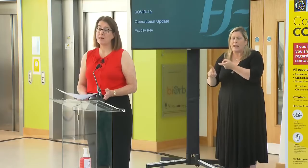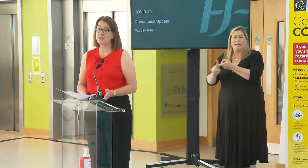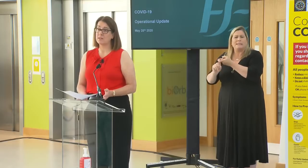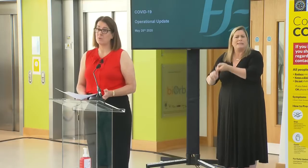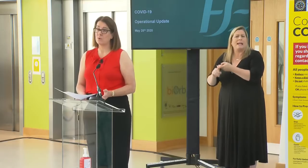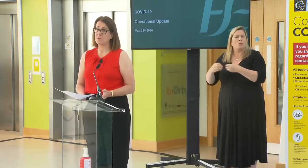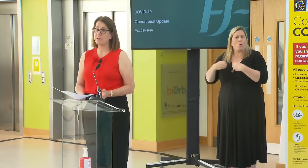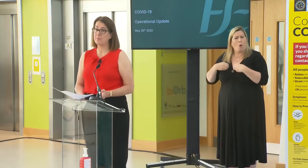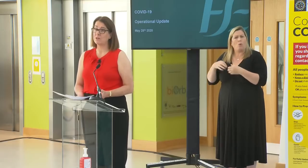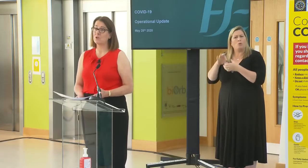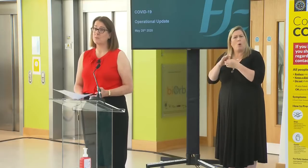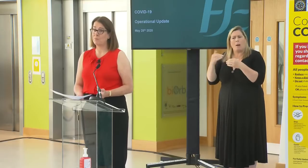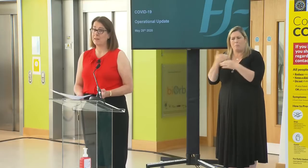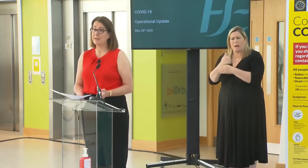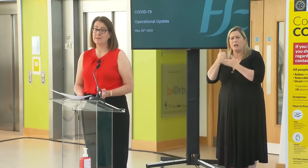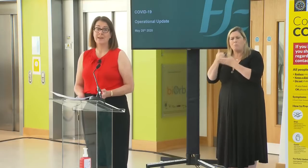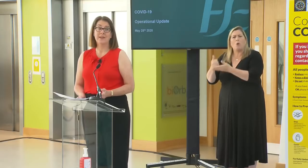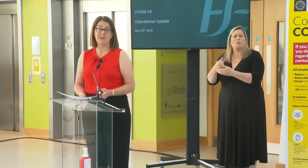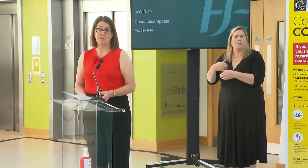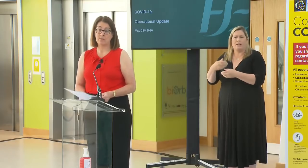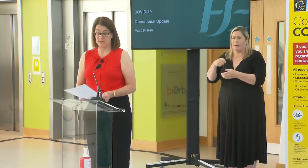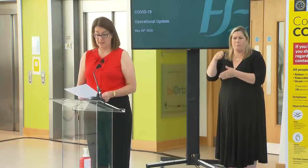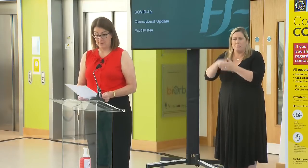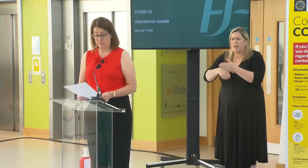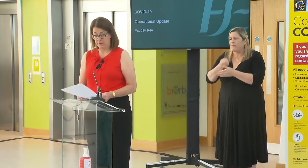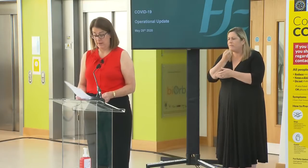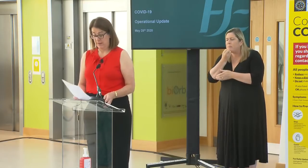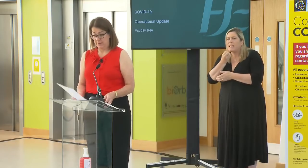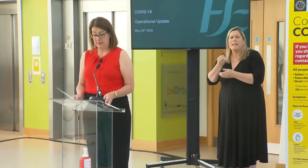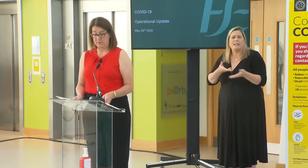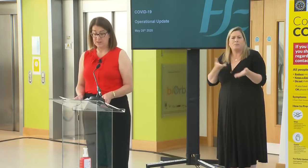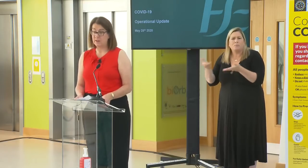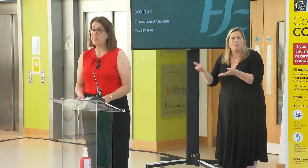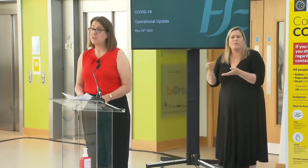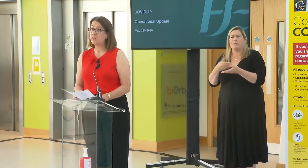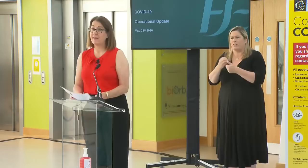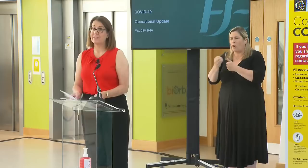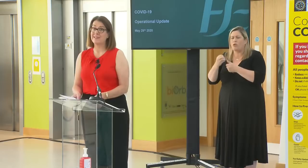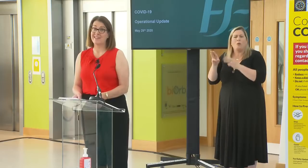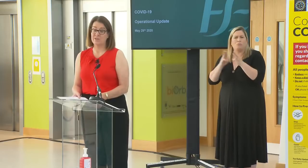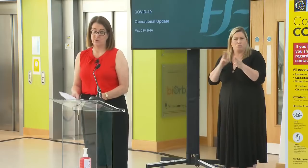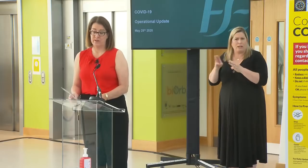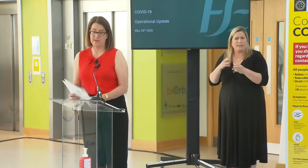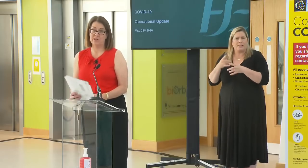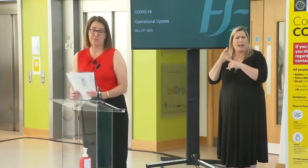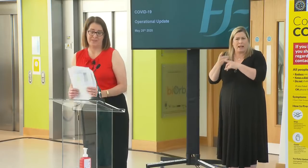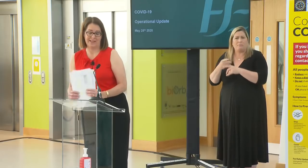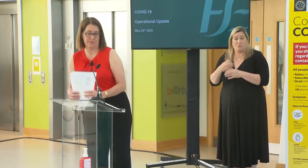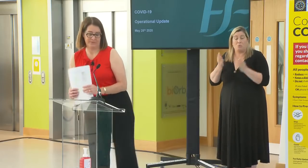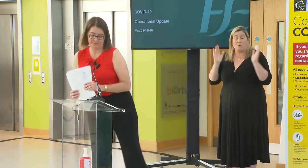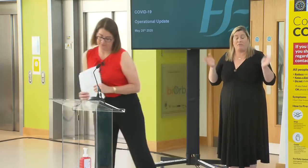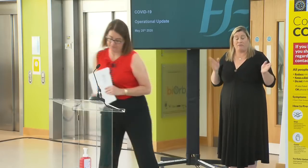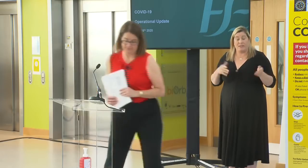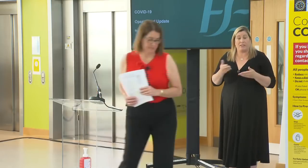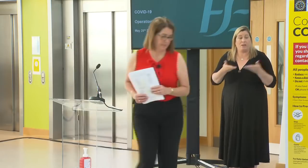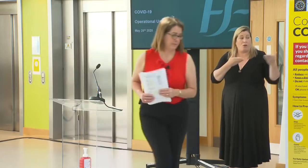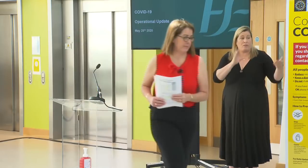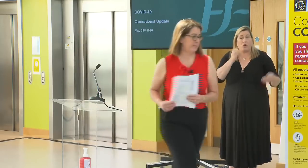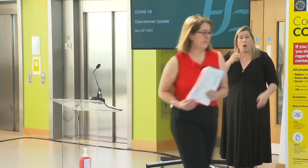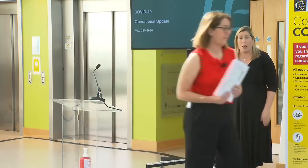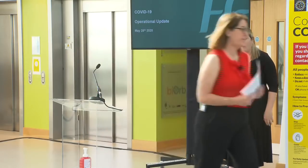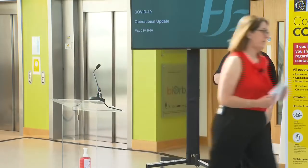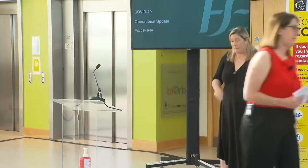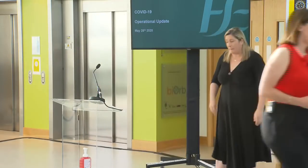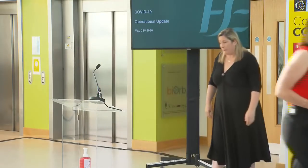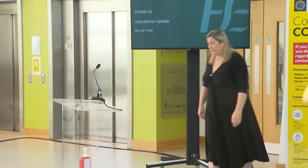very practical supports to people in terms of meals and other practical help. So I'll finish on that and hand over now to Colm. Thank you.